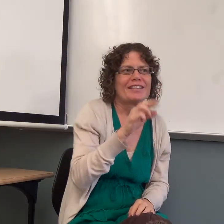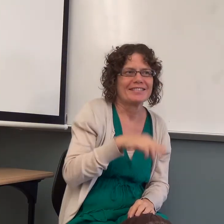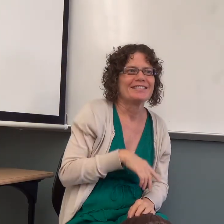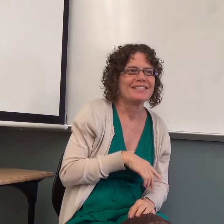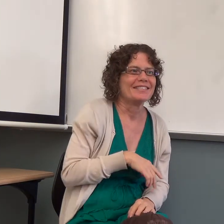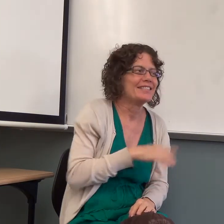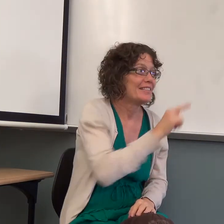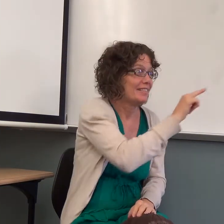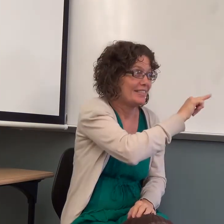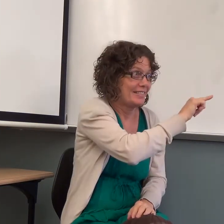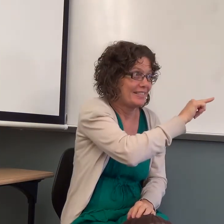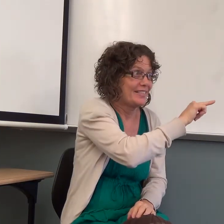Sure?